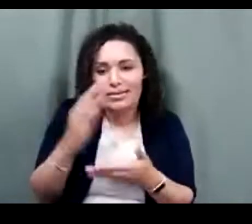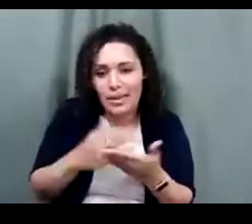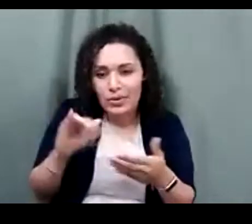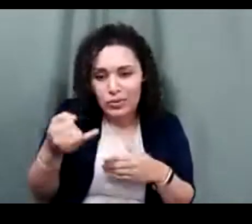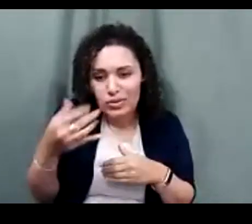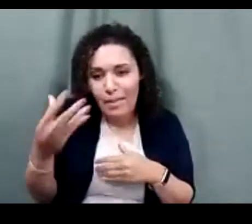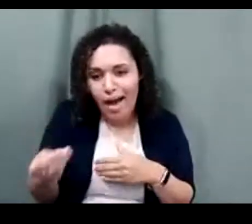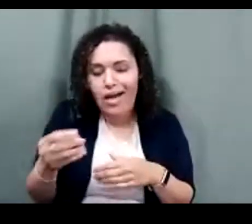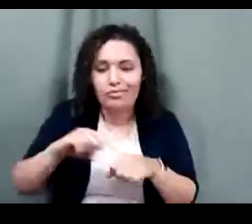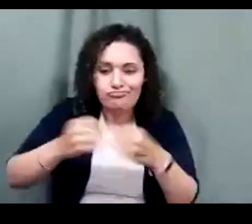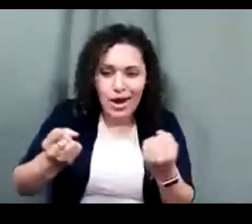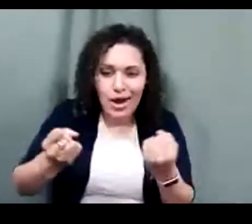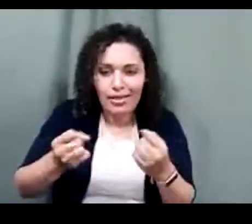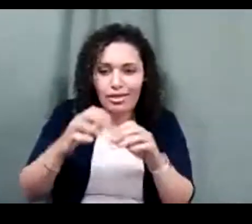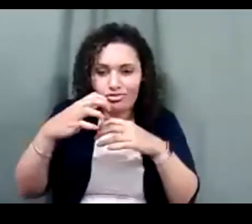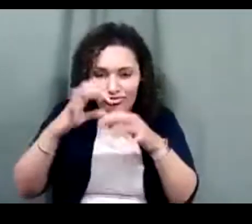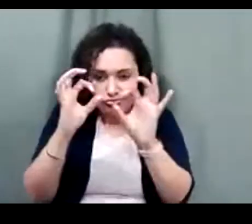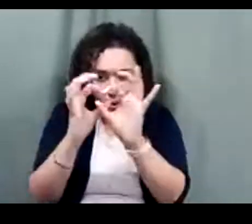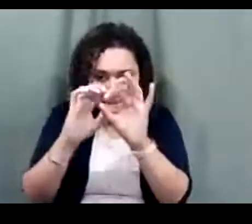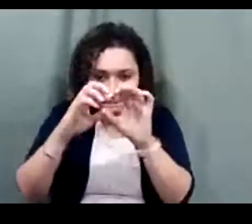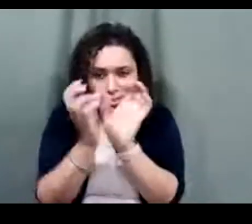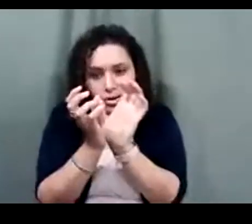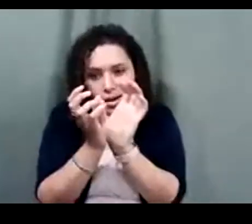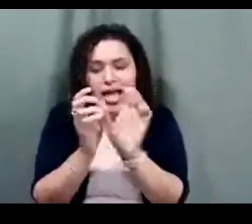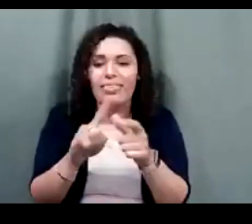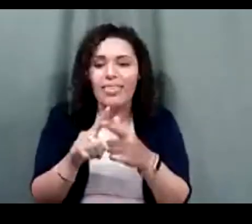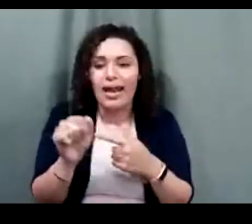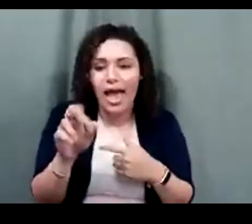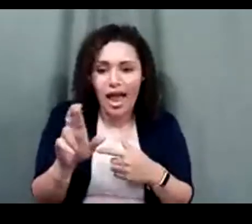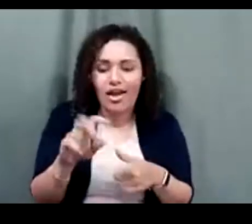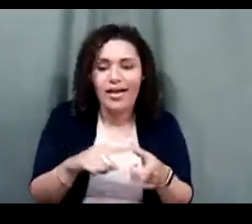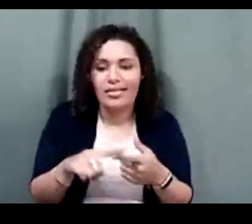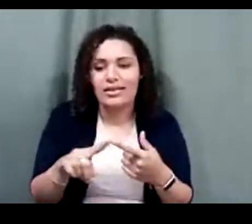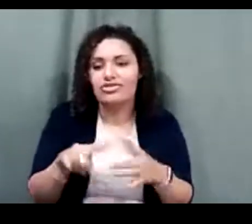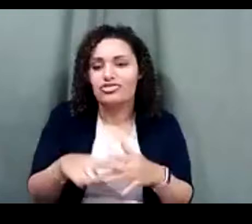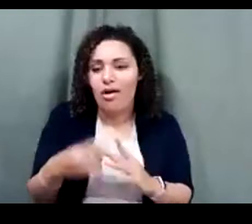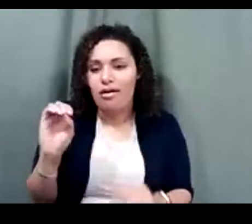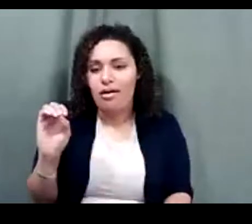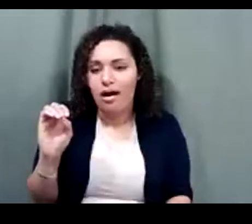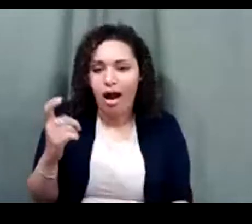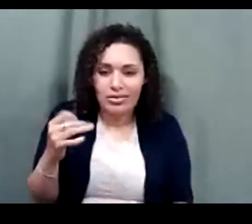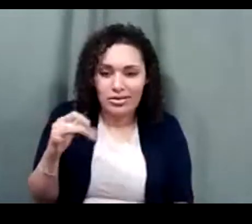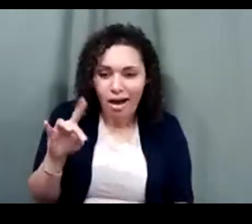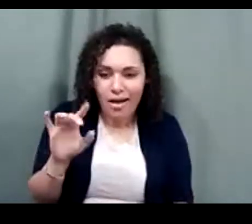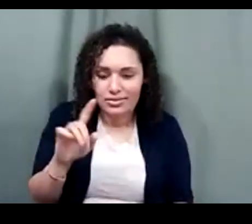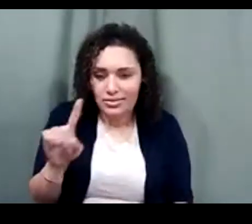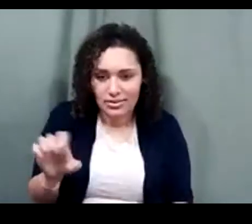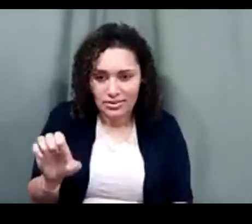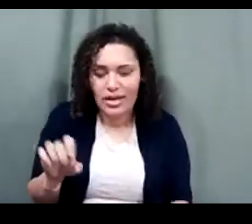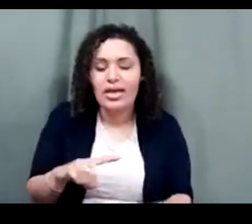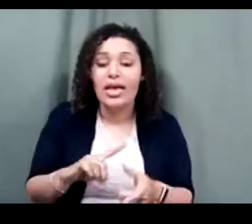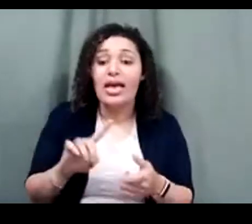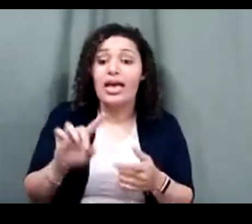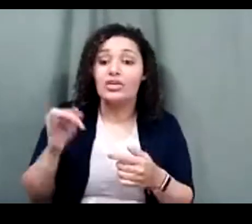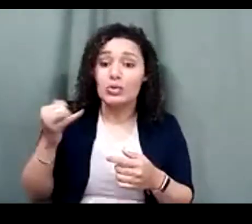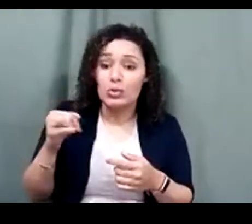out, and that juice is then exposed to air, and it can start oxidizing. And what happens when you oxidize juice is